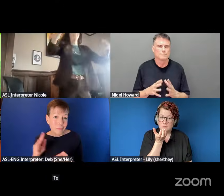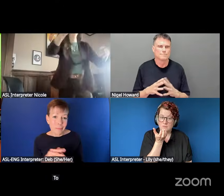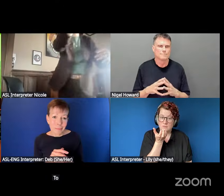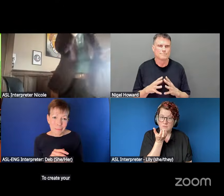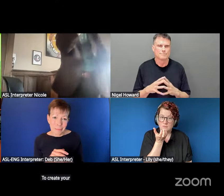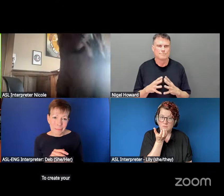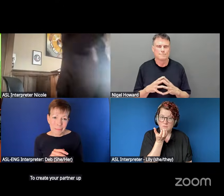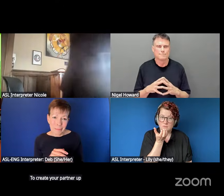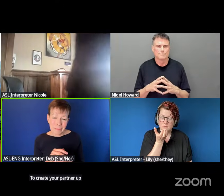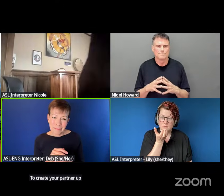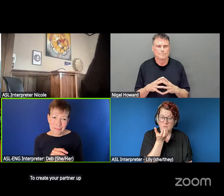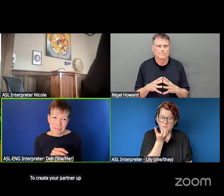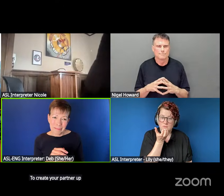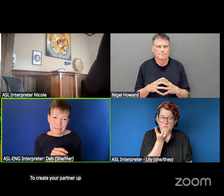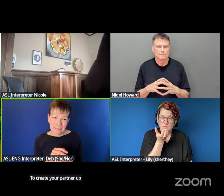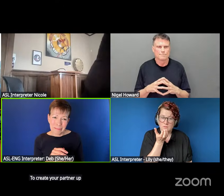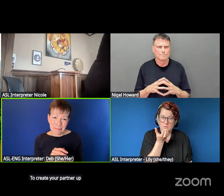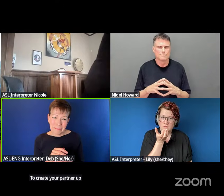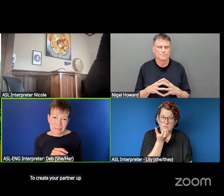Oh,